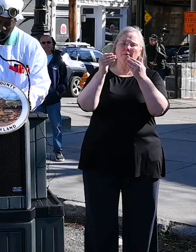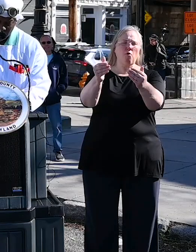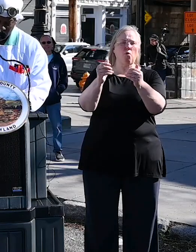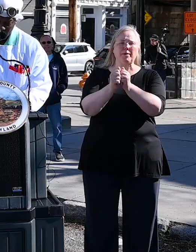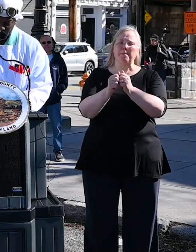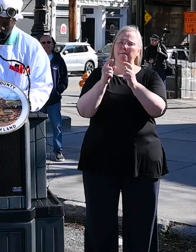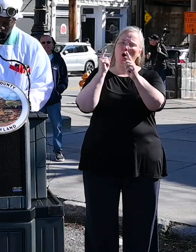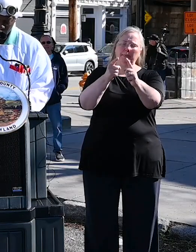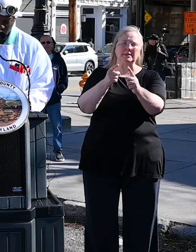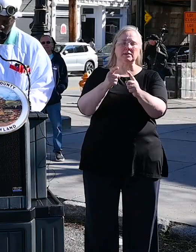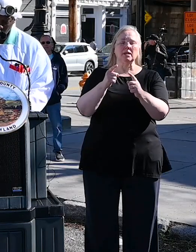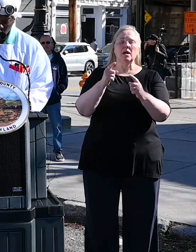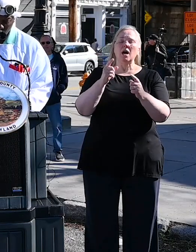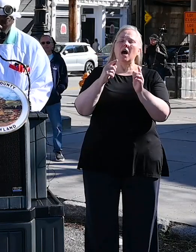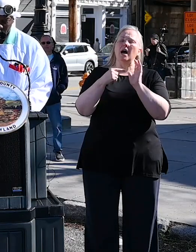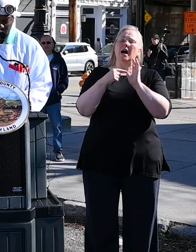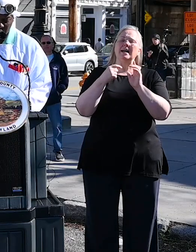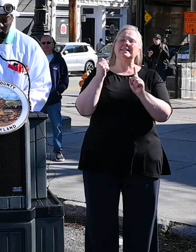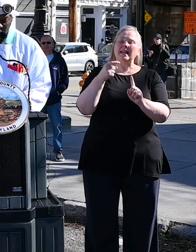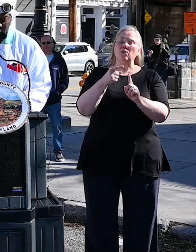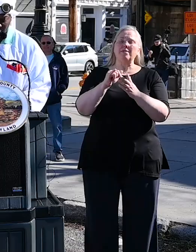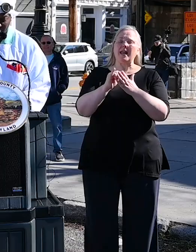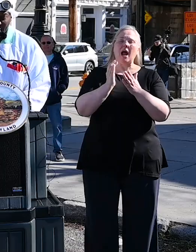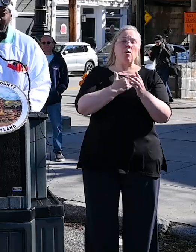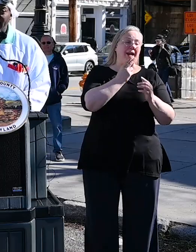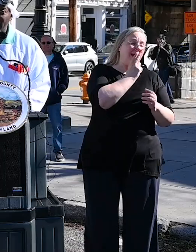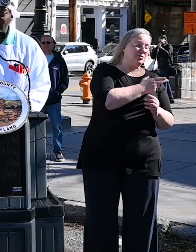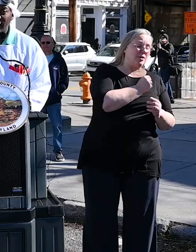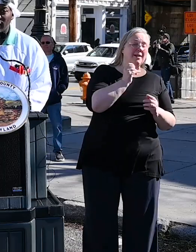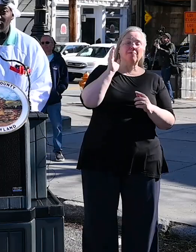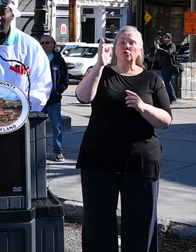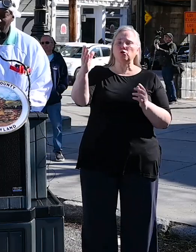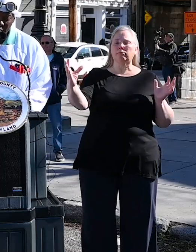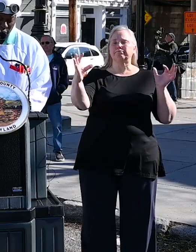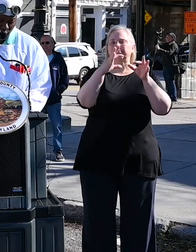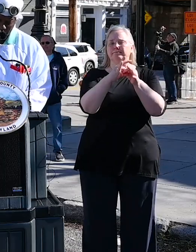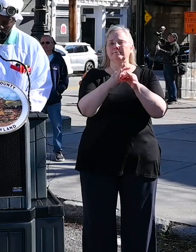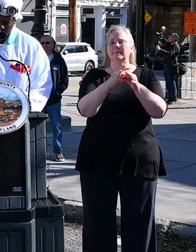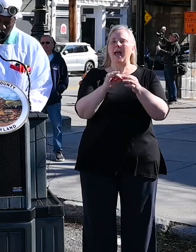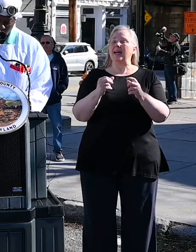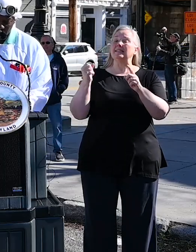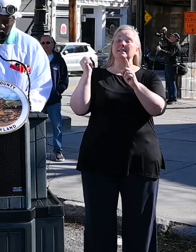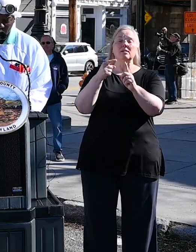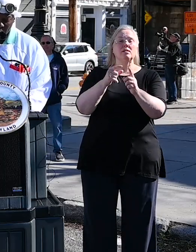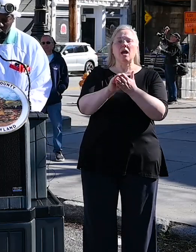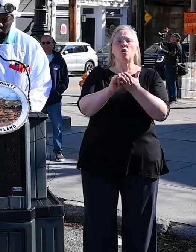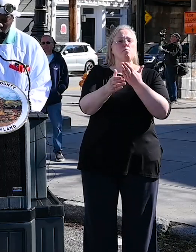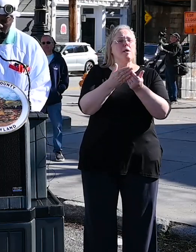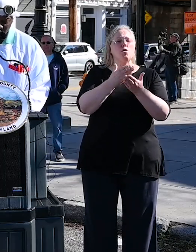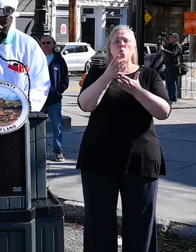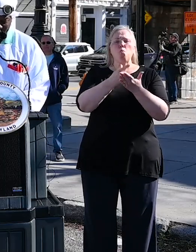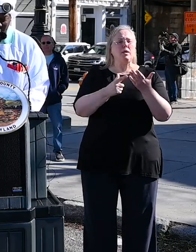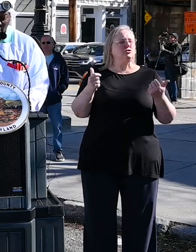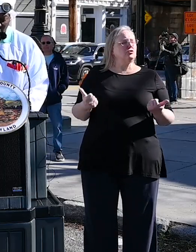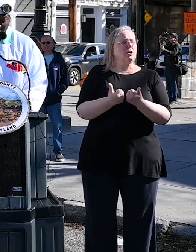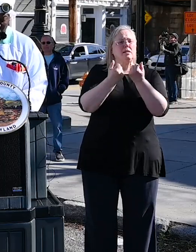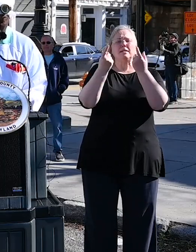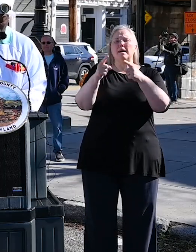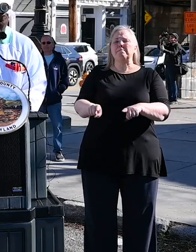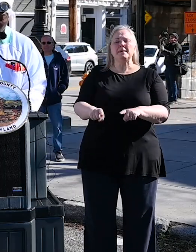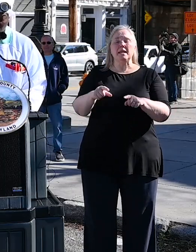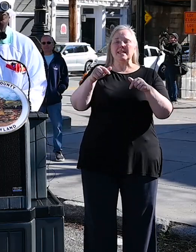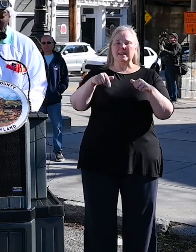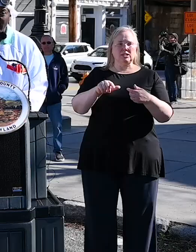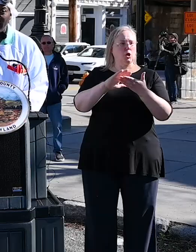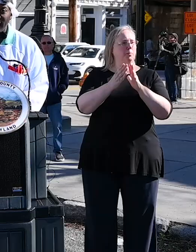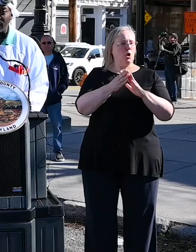our history and our future are always connected. And a signal that no matter what challenges we face, this